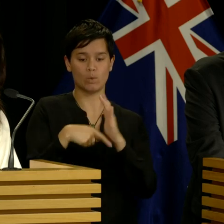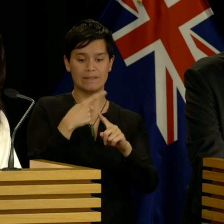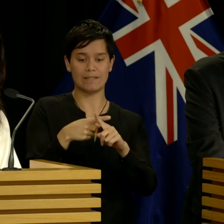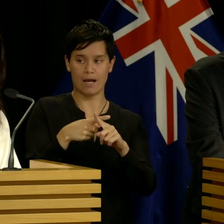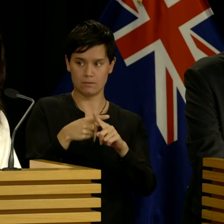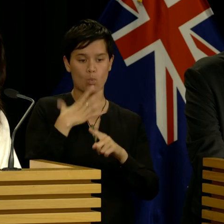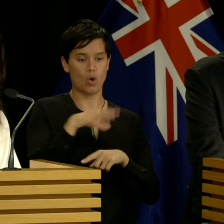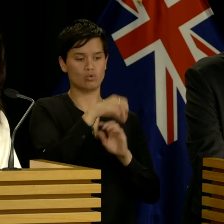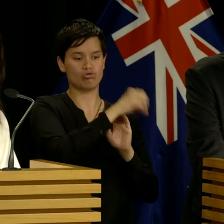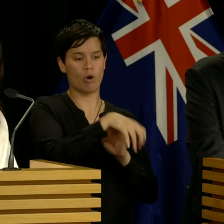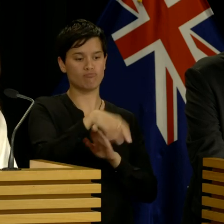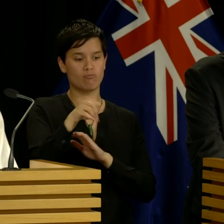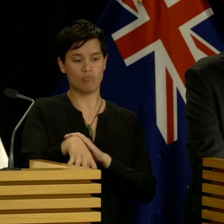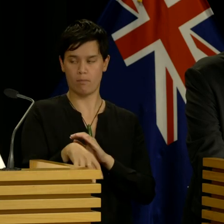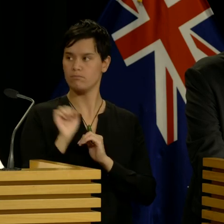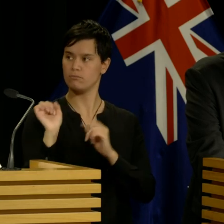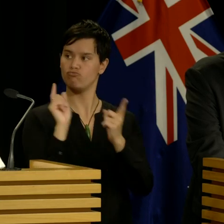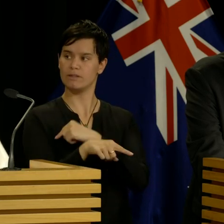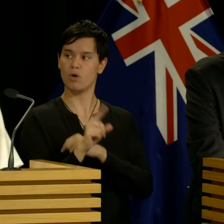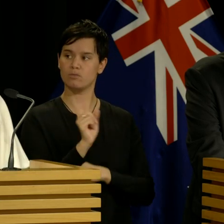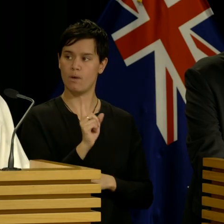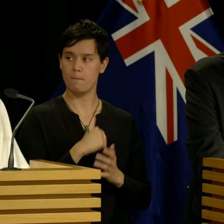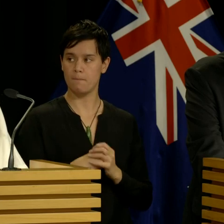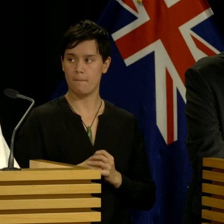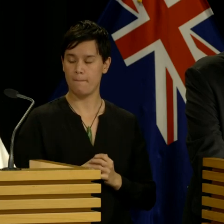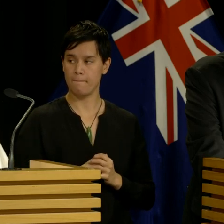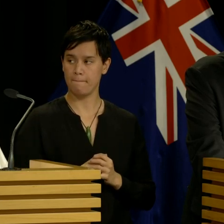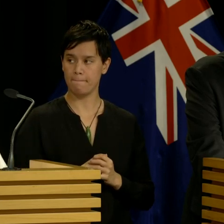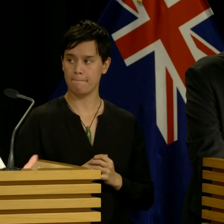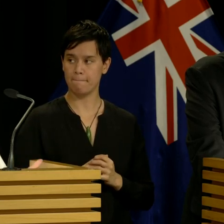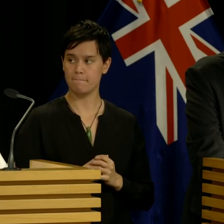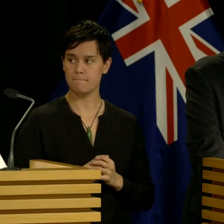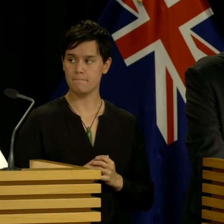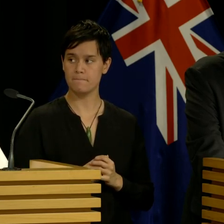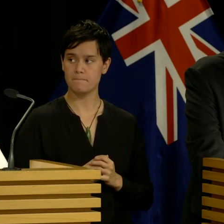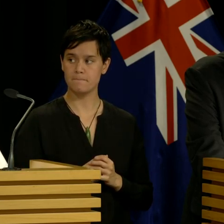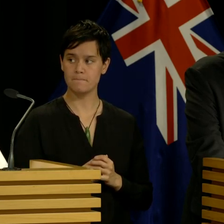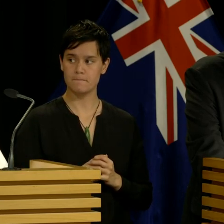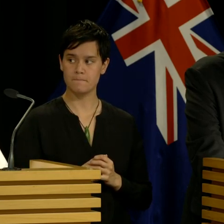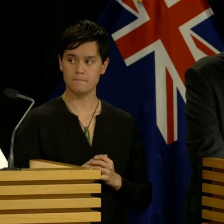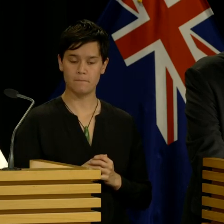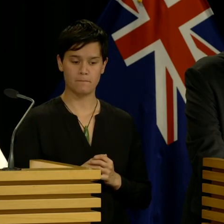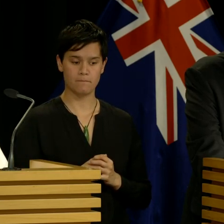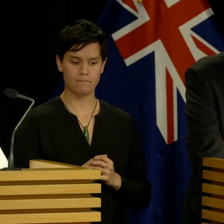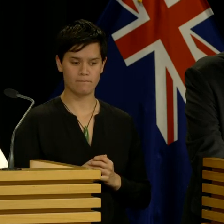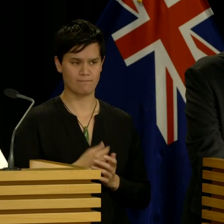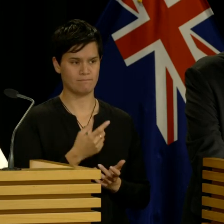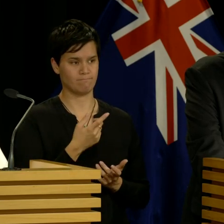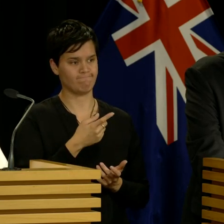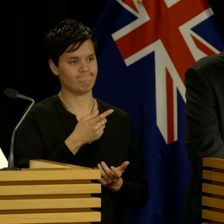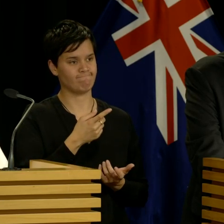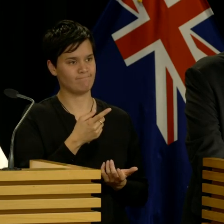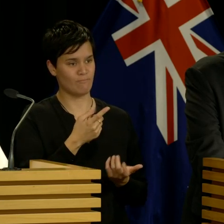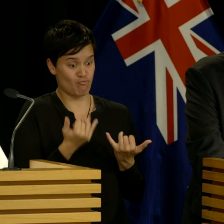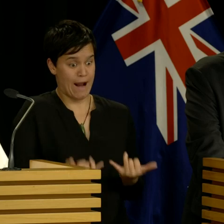things. What's your response to that? Well, look, I would have thought that at a time when people see the importance of making sure that New Zealanders are healthy